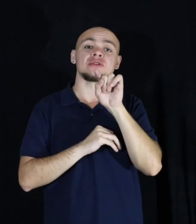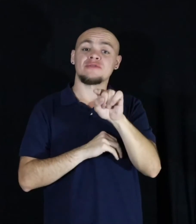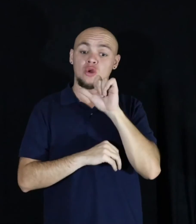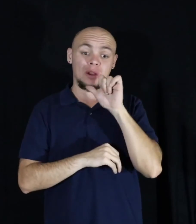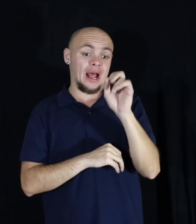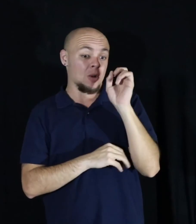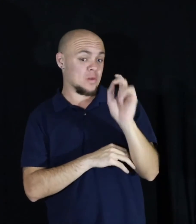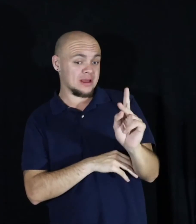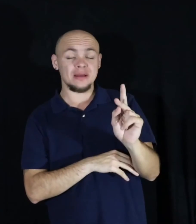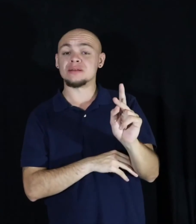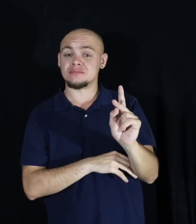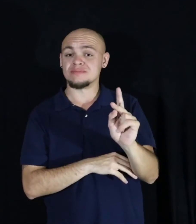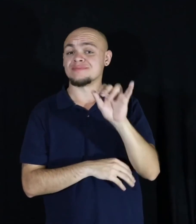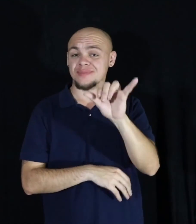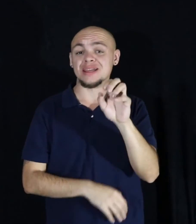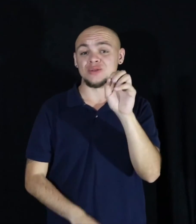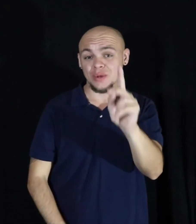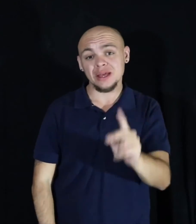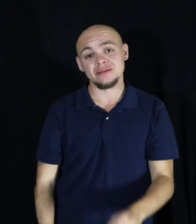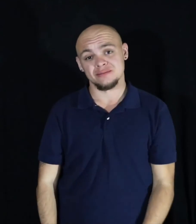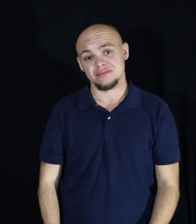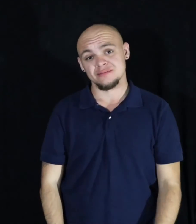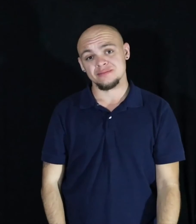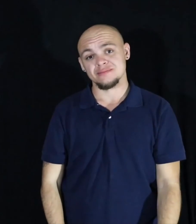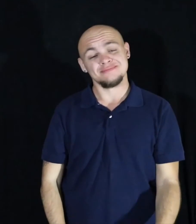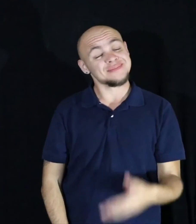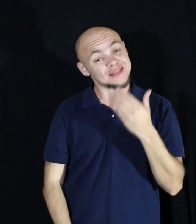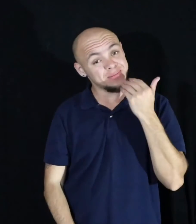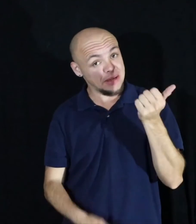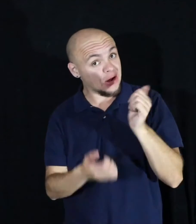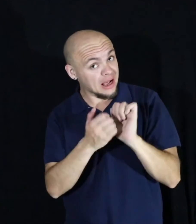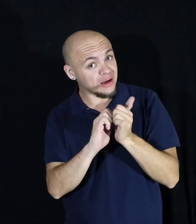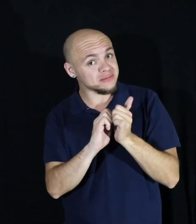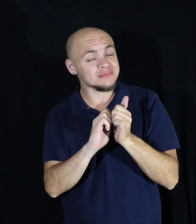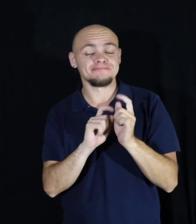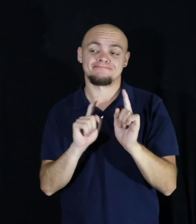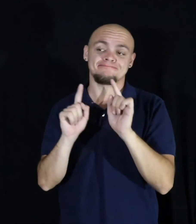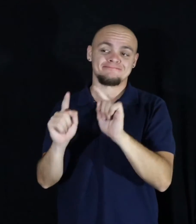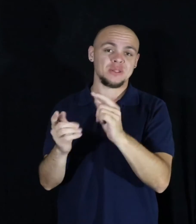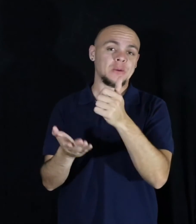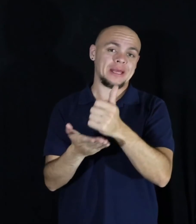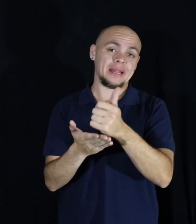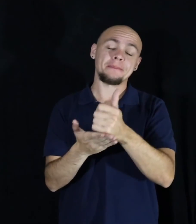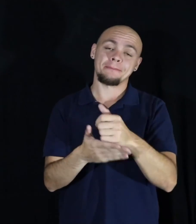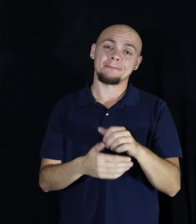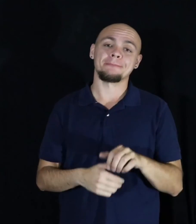okay, that's okay. And it's even better if you go get help.